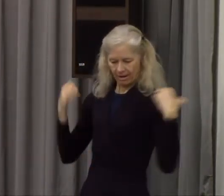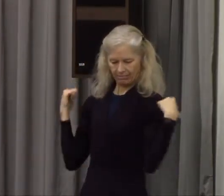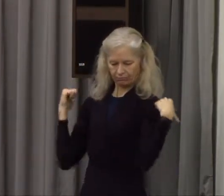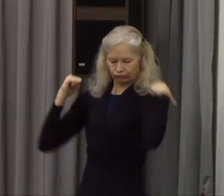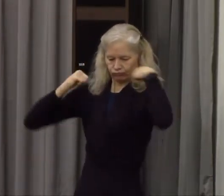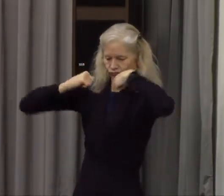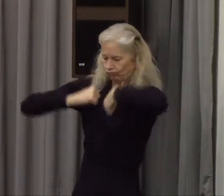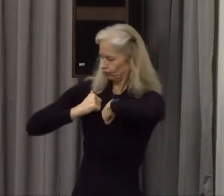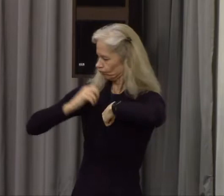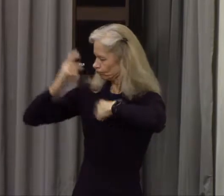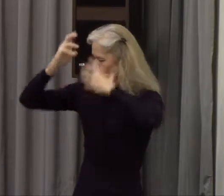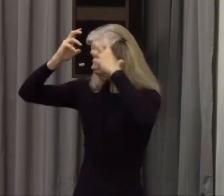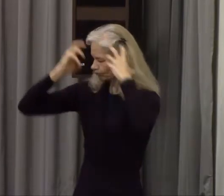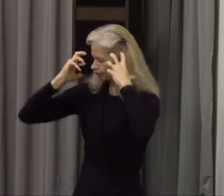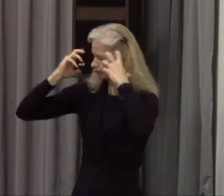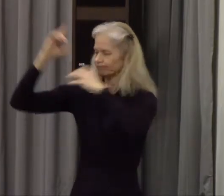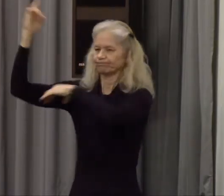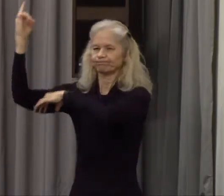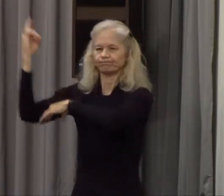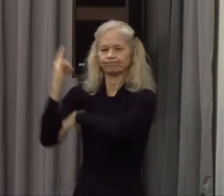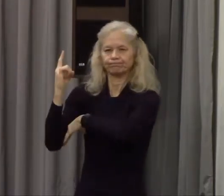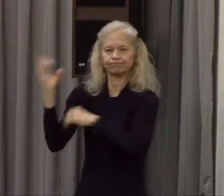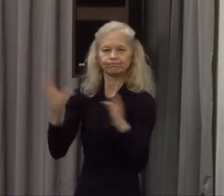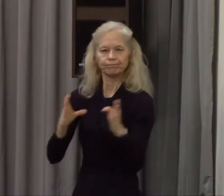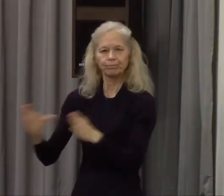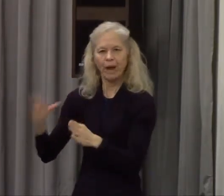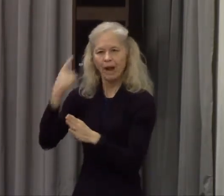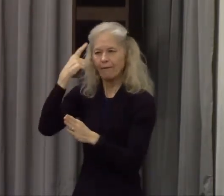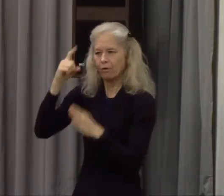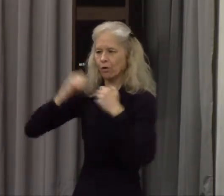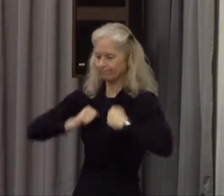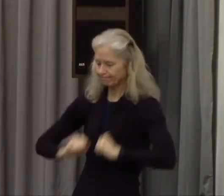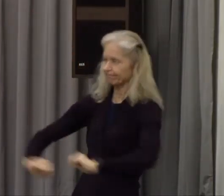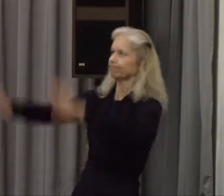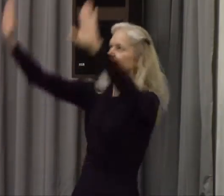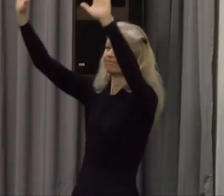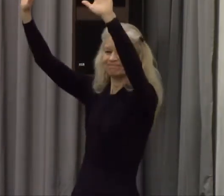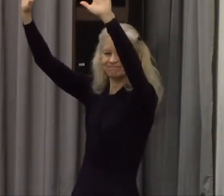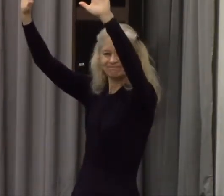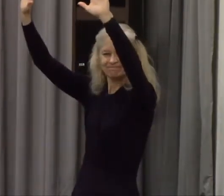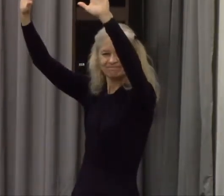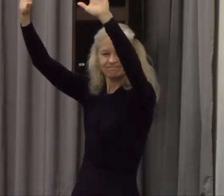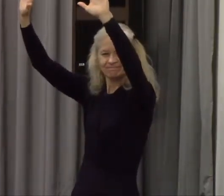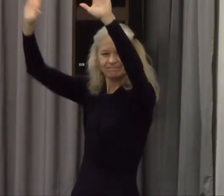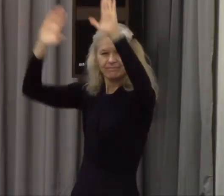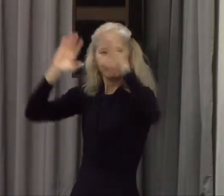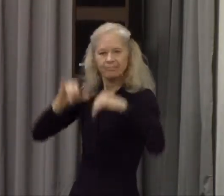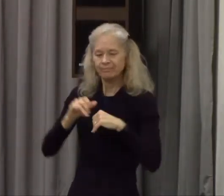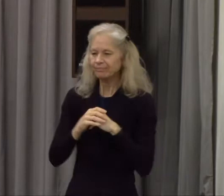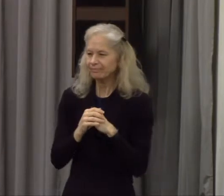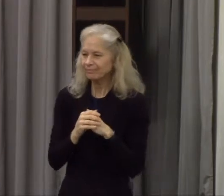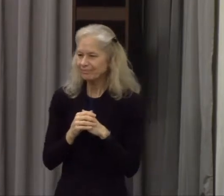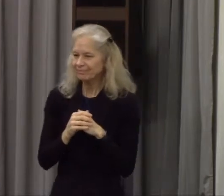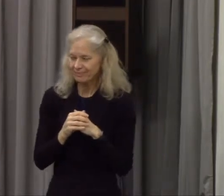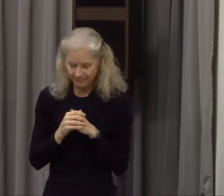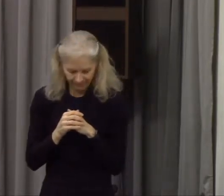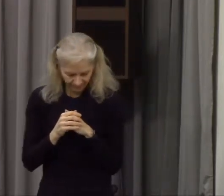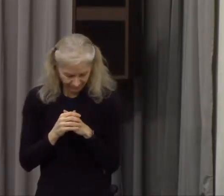Hebrews 10, 7. Then said I, lo, I come in the volume of the book, right here. It is to do thy